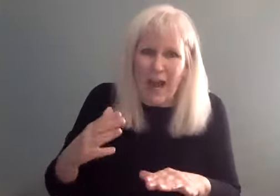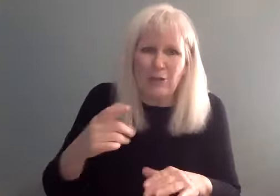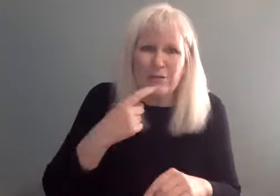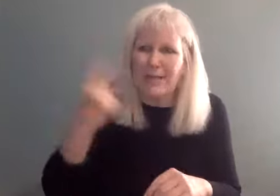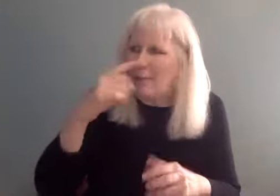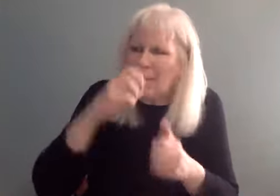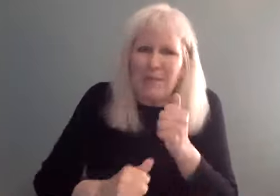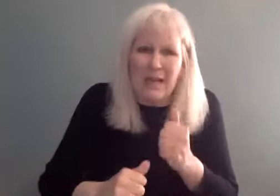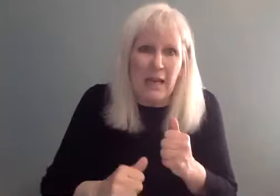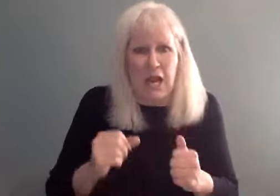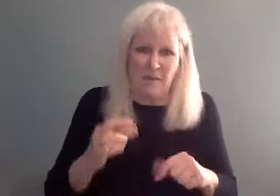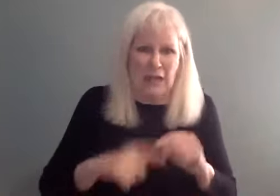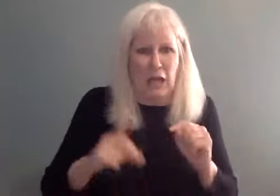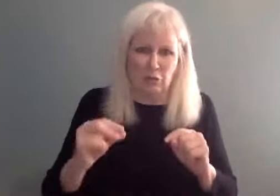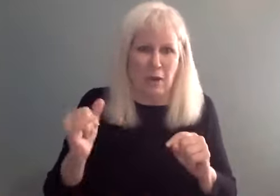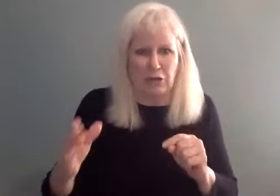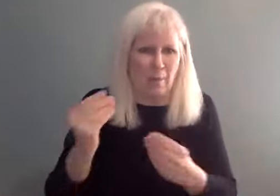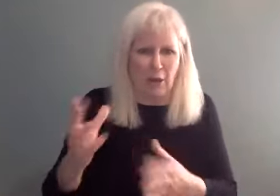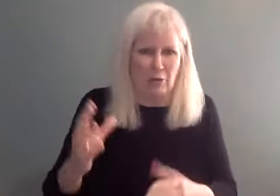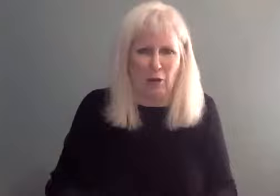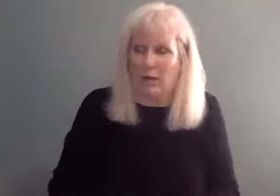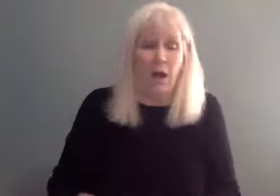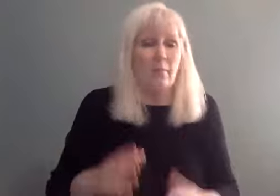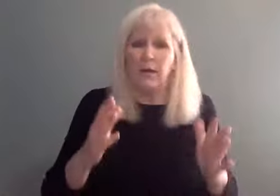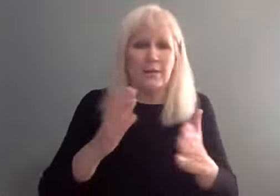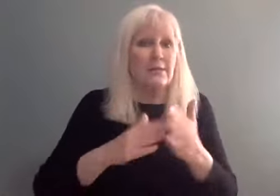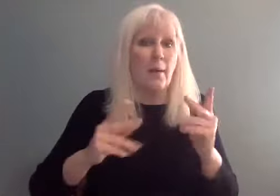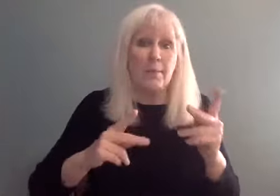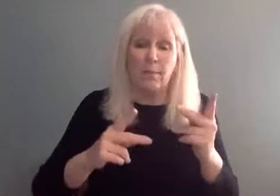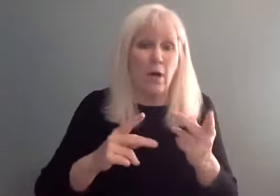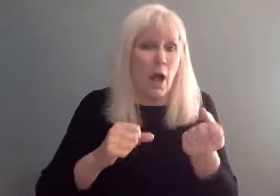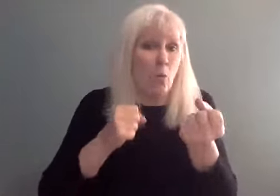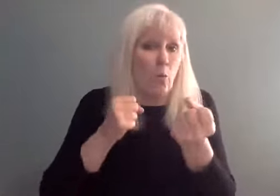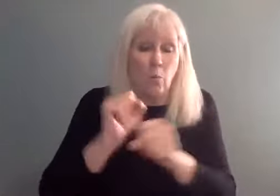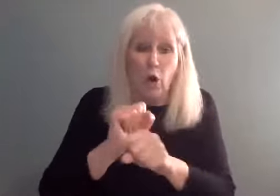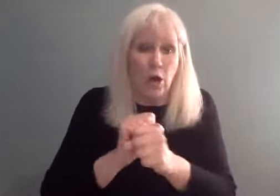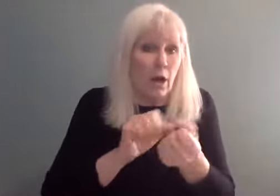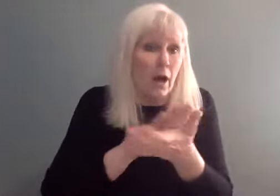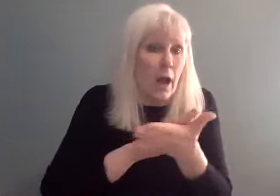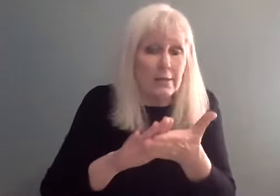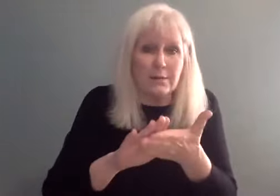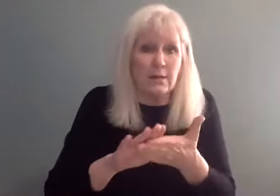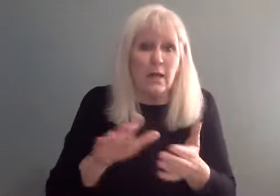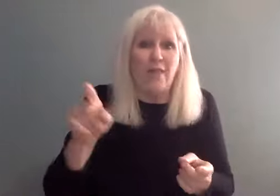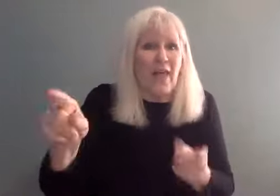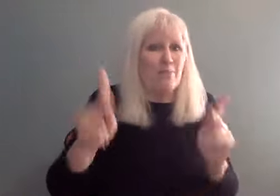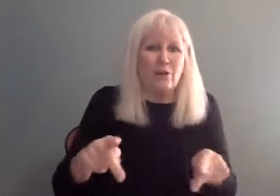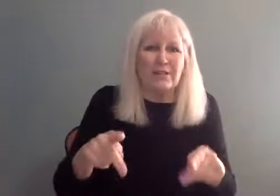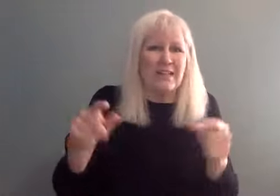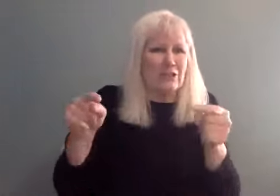aren't, supportive in your life, whether you're at work or, and they're the limpers. I got to let them go. It's okay. I don't want to wake up